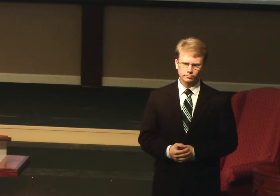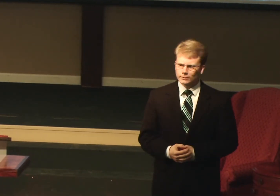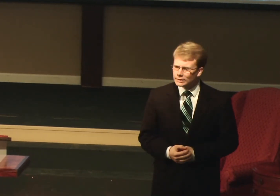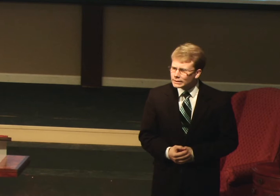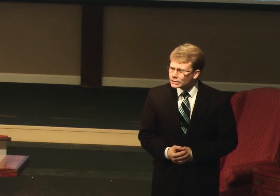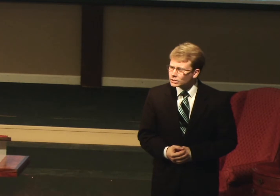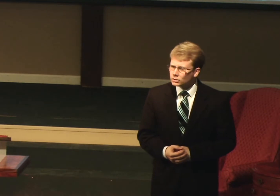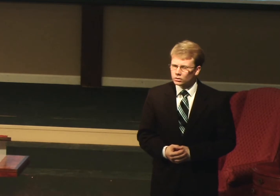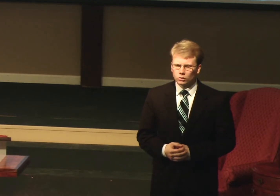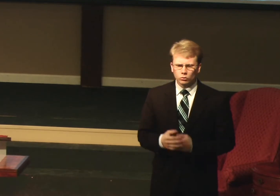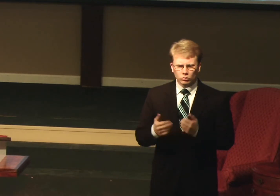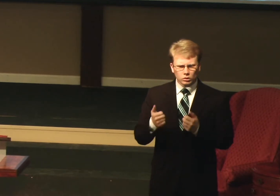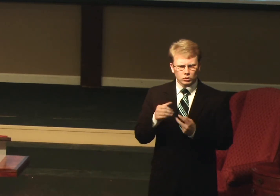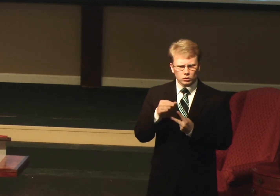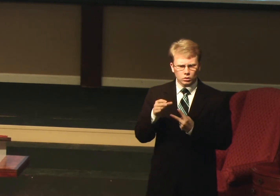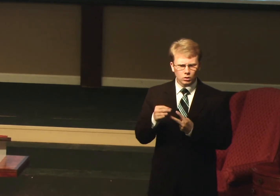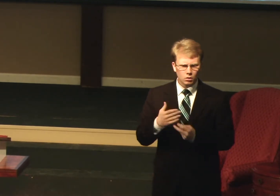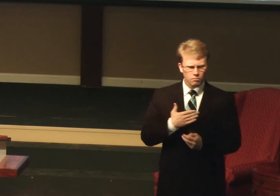So I can't go to church.